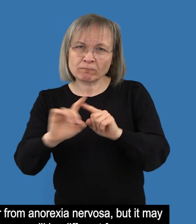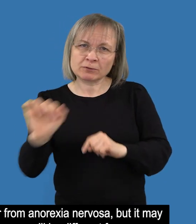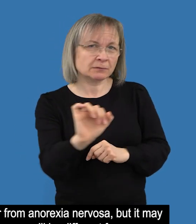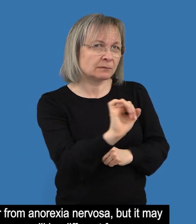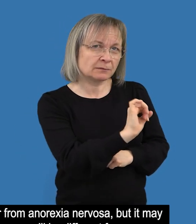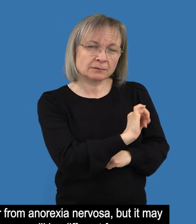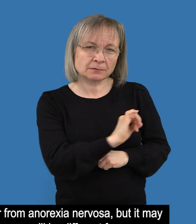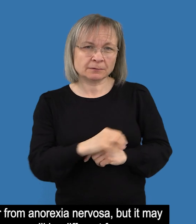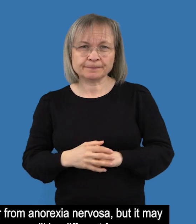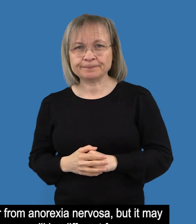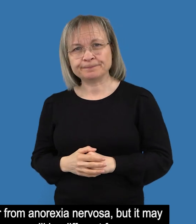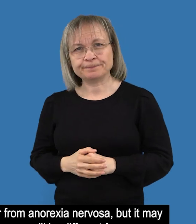everyone.